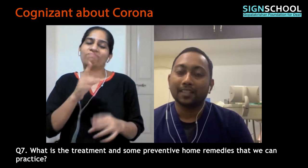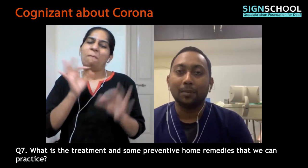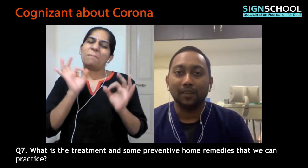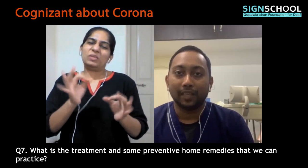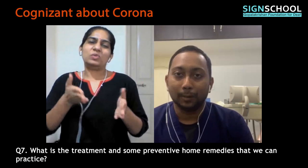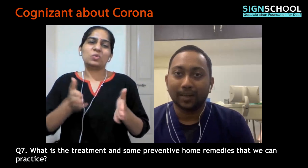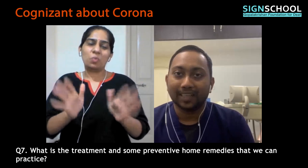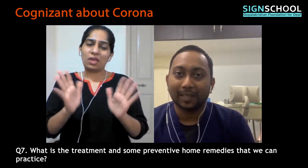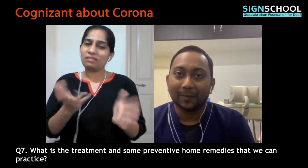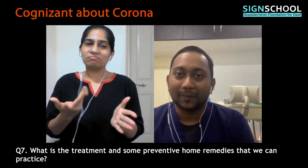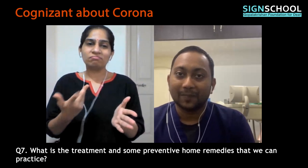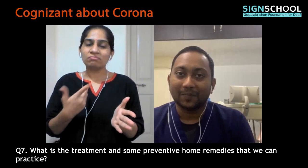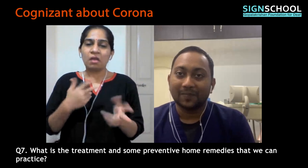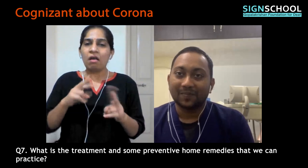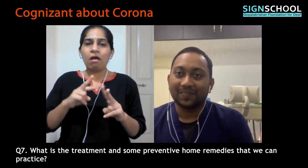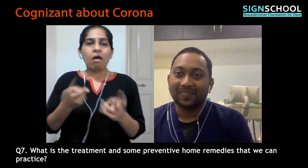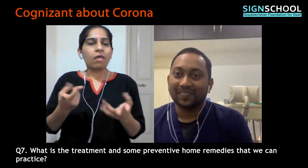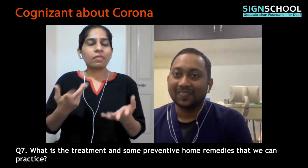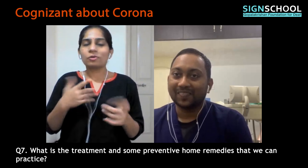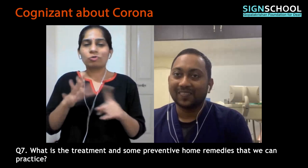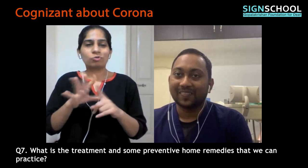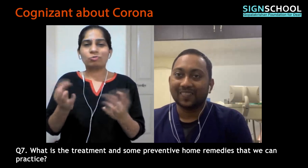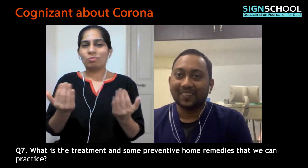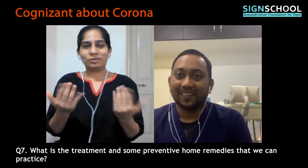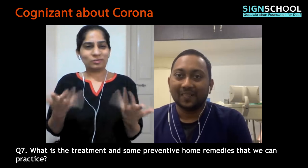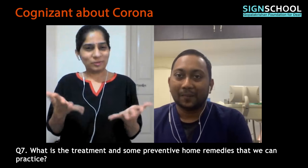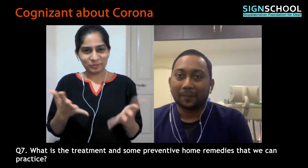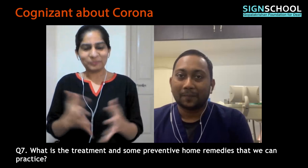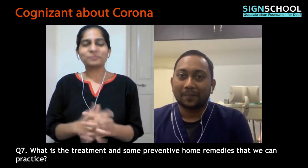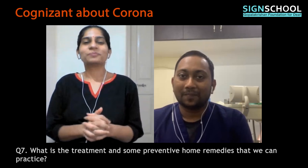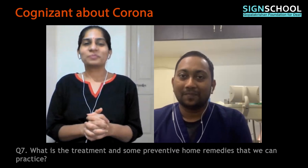This is the maximum we can do right now.